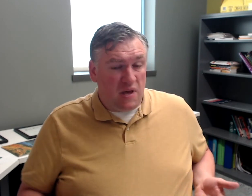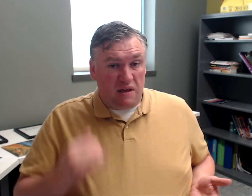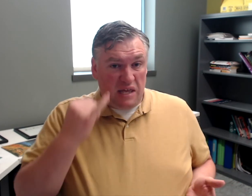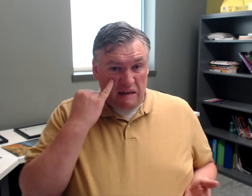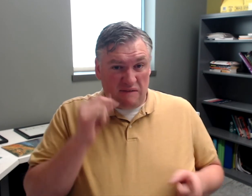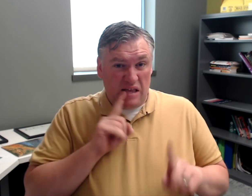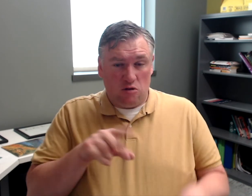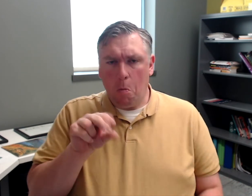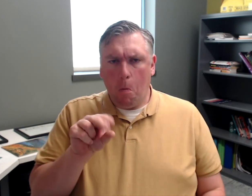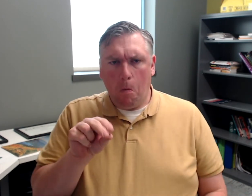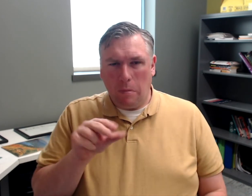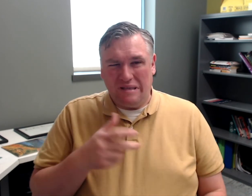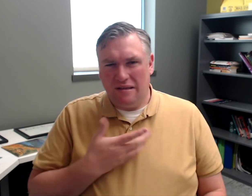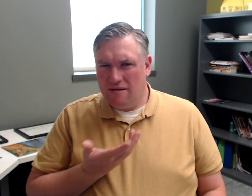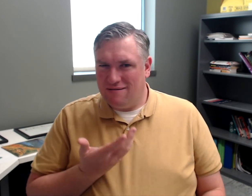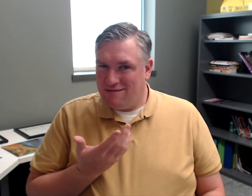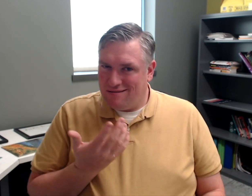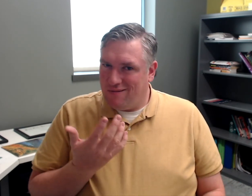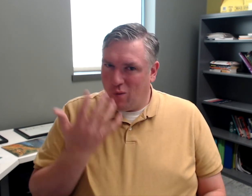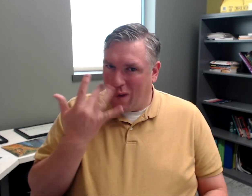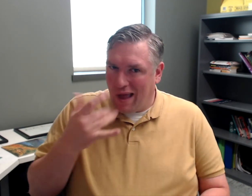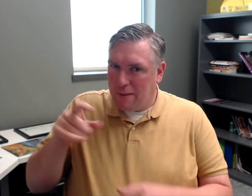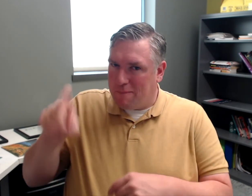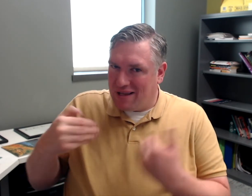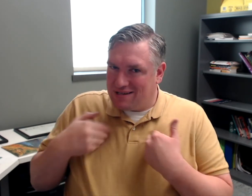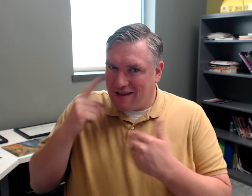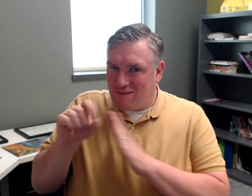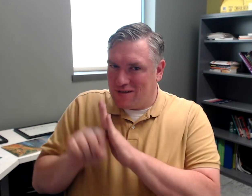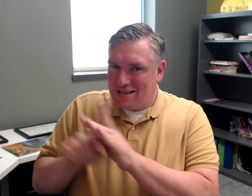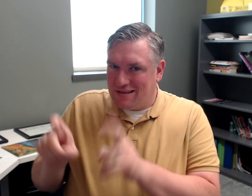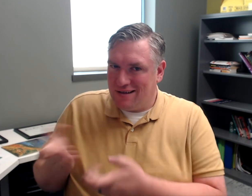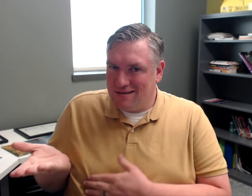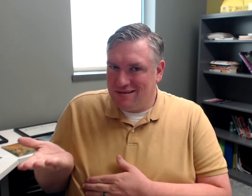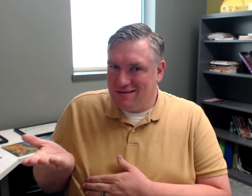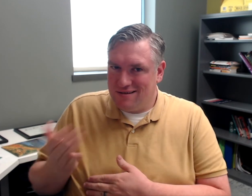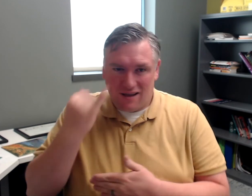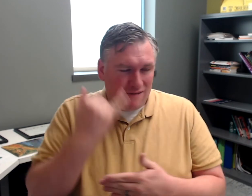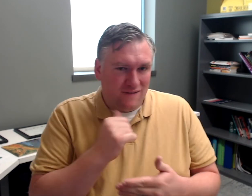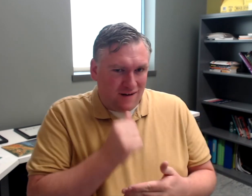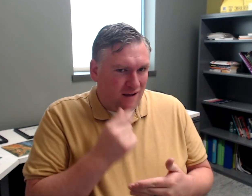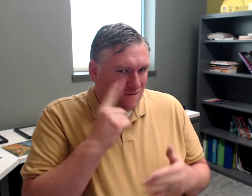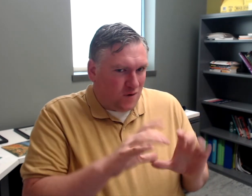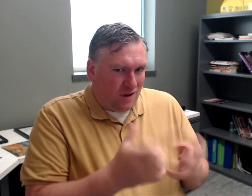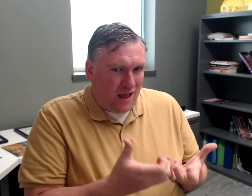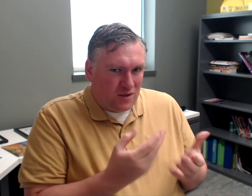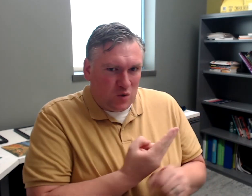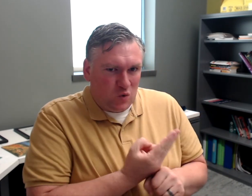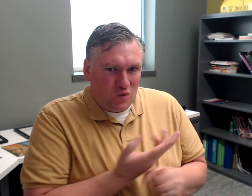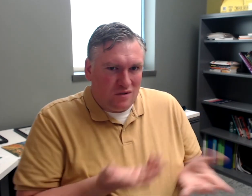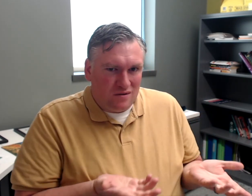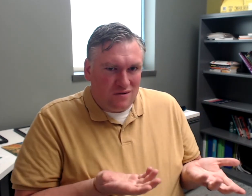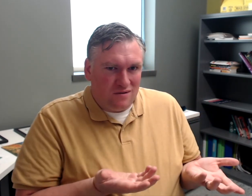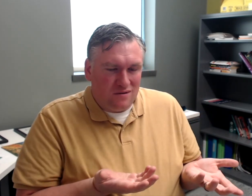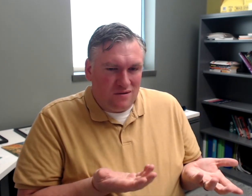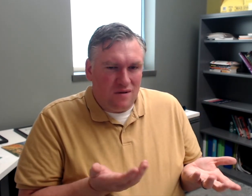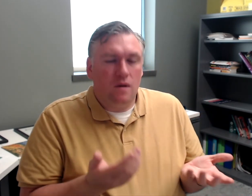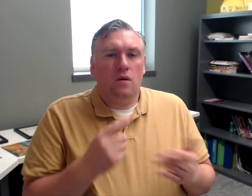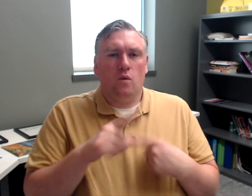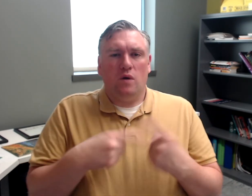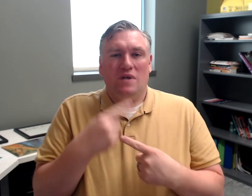well? If you're saying no, well then why is it so necessary on a state test, but you're not using